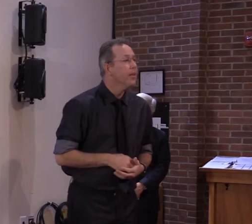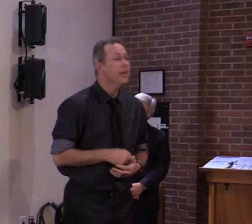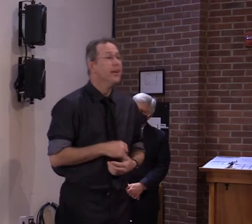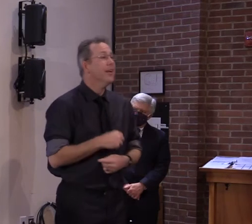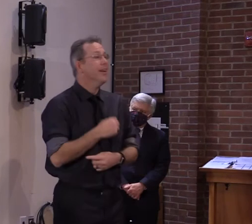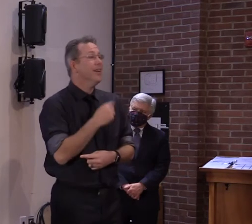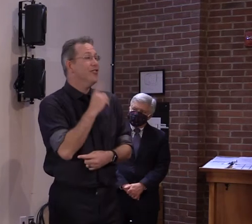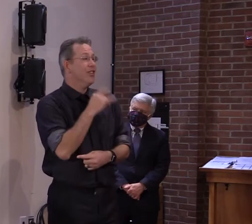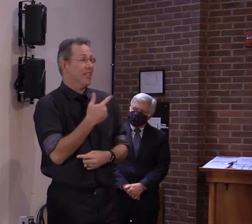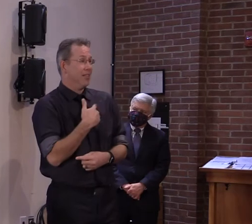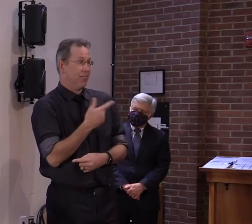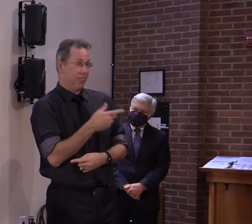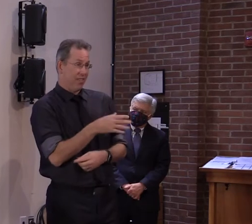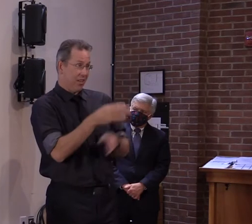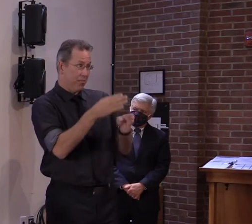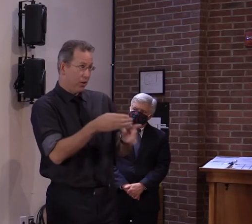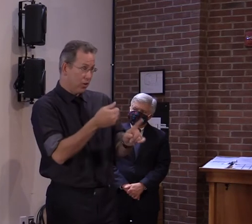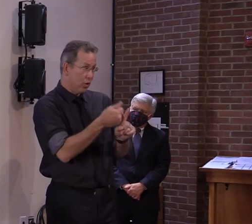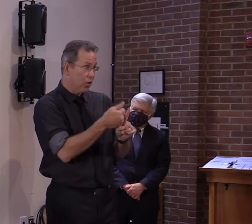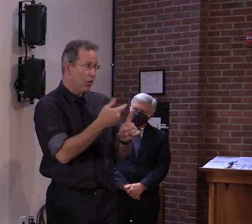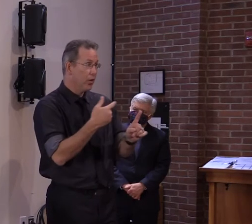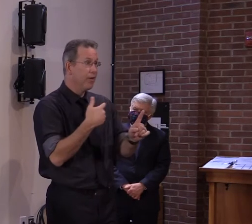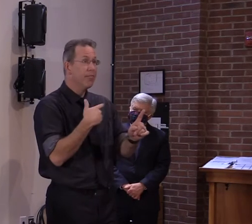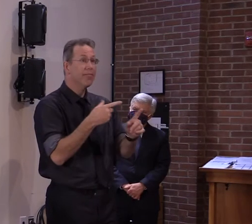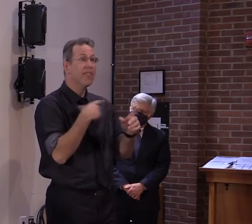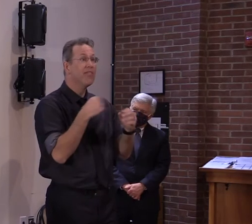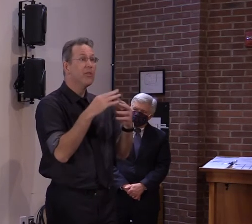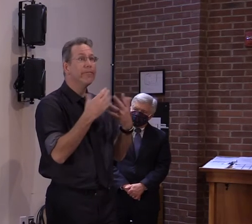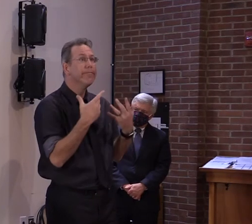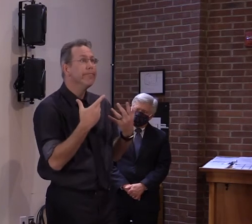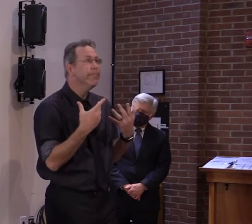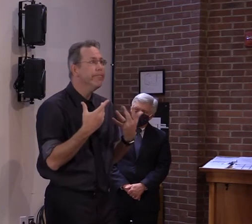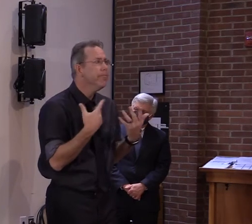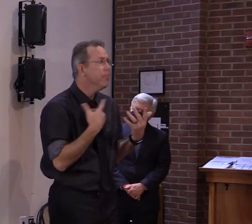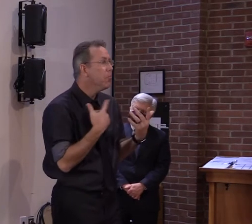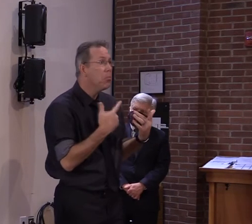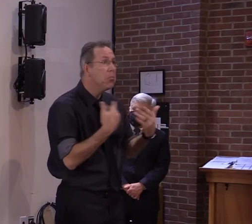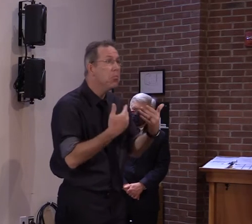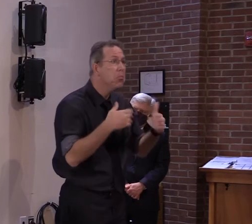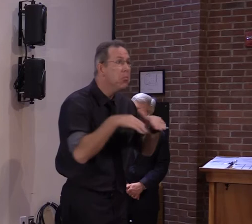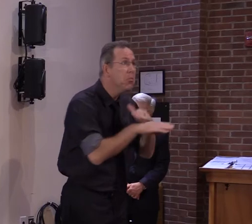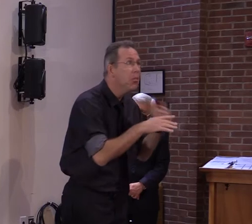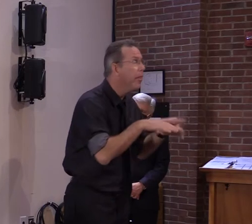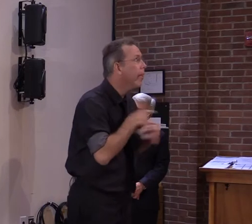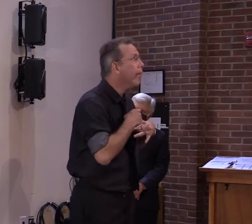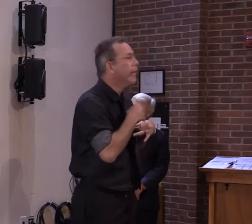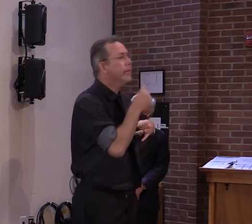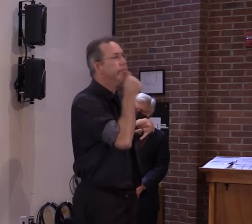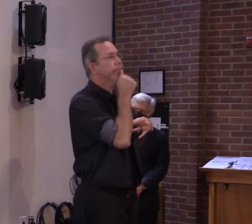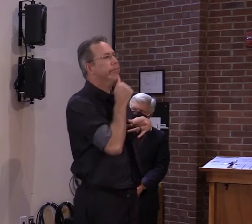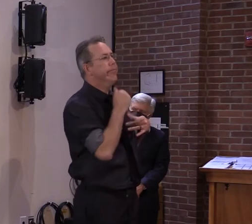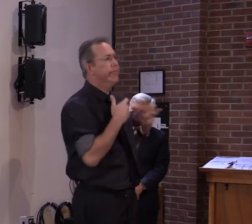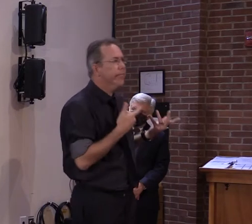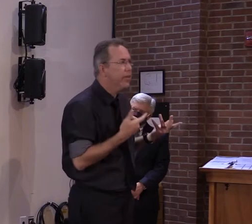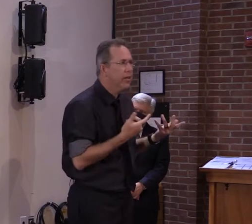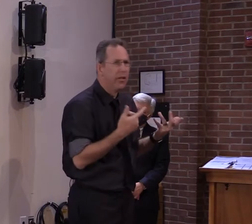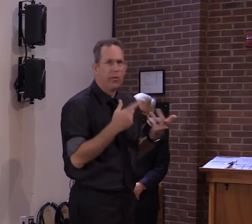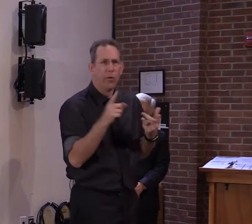in their community and a supermarket in their community that has a pharmacy, and there's been a case in each one of those. What would they do